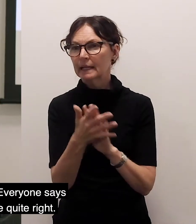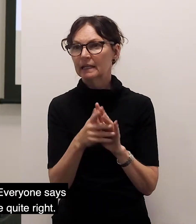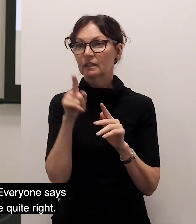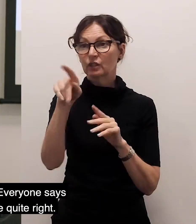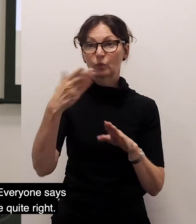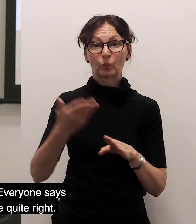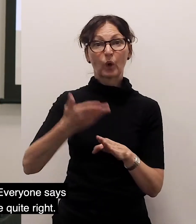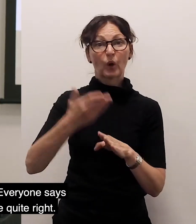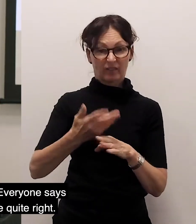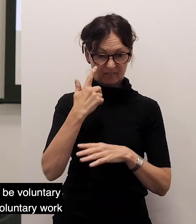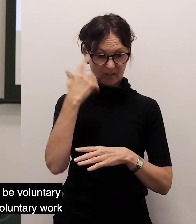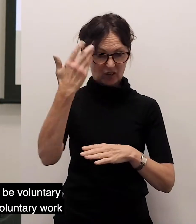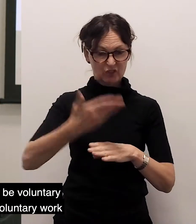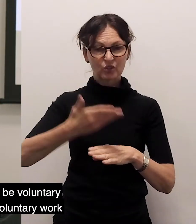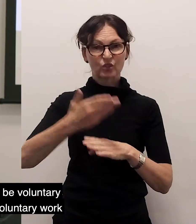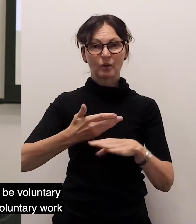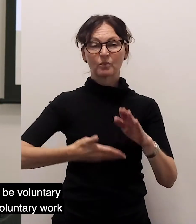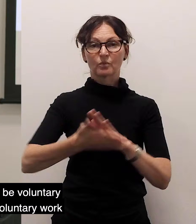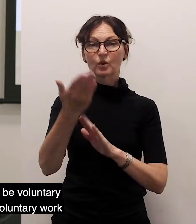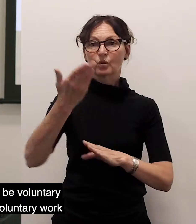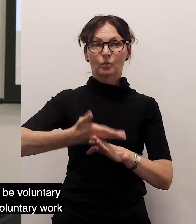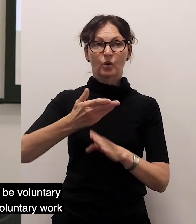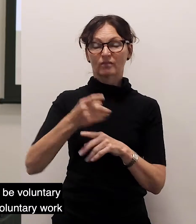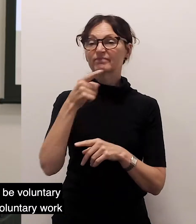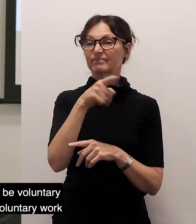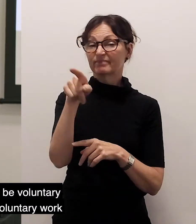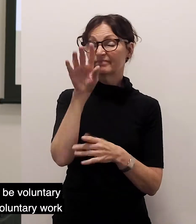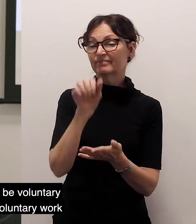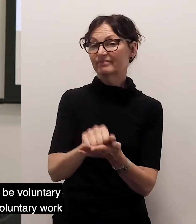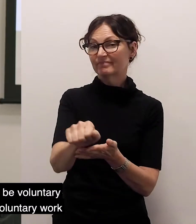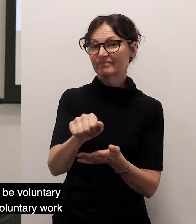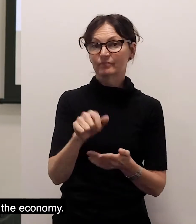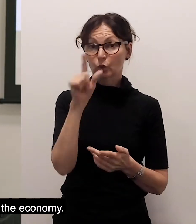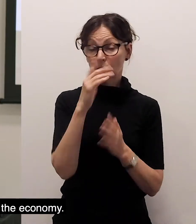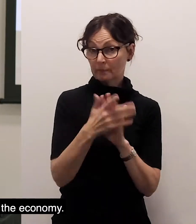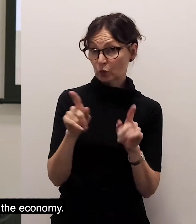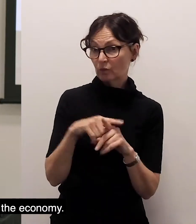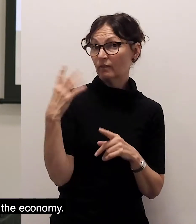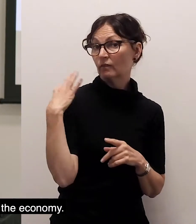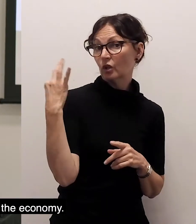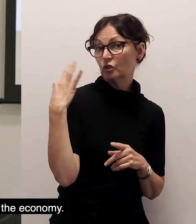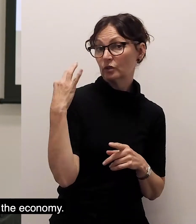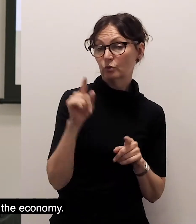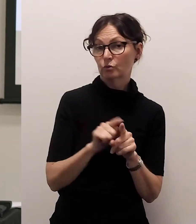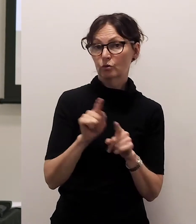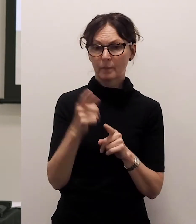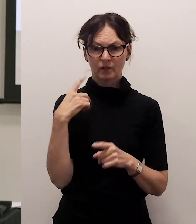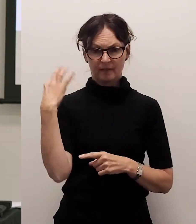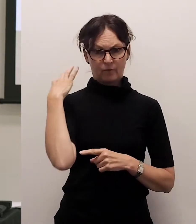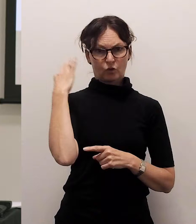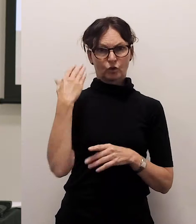Going to work. Everyone says work, and you're quite right. And that could even be voluntary work, because voluntary work is contributing to the economy.